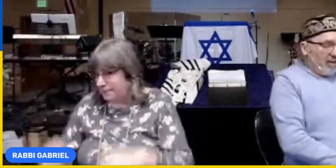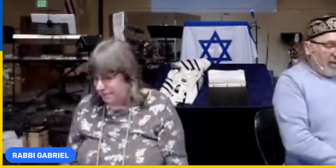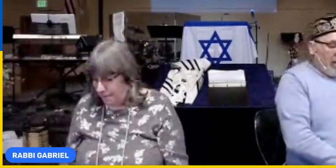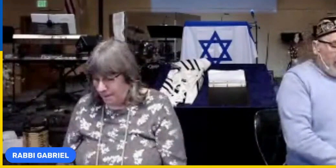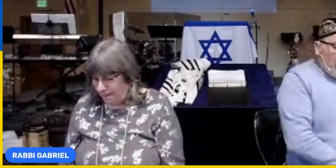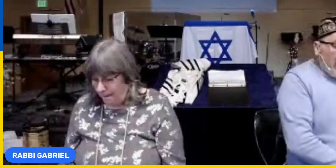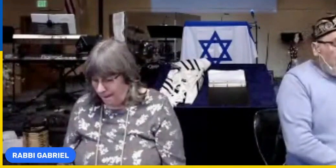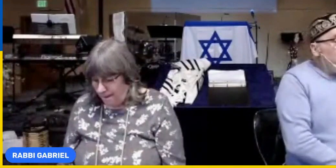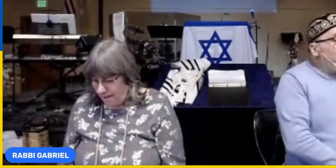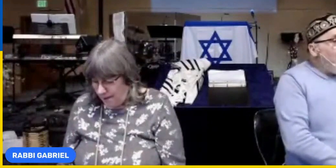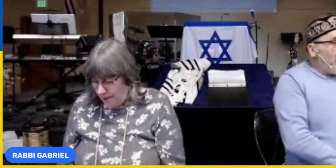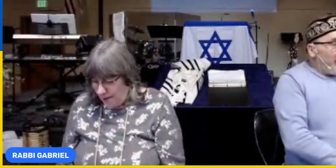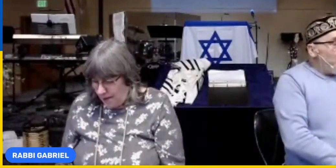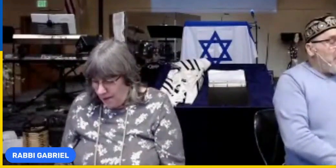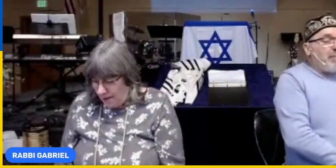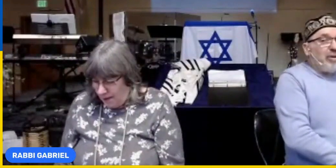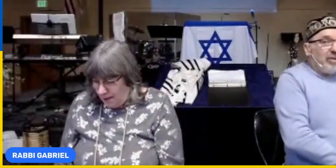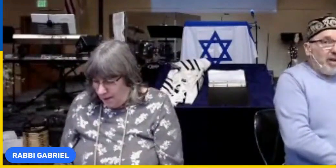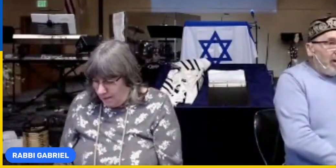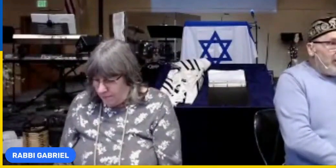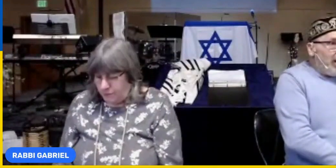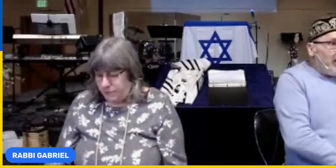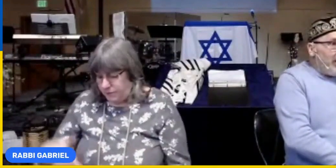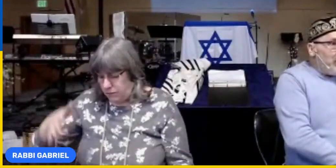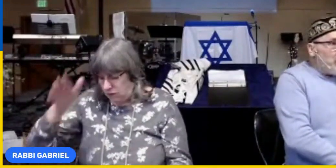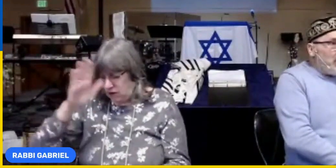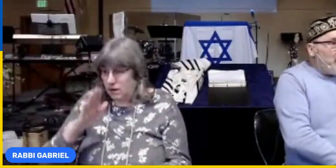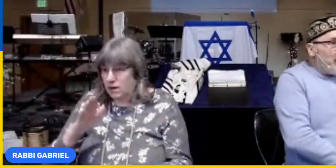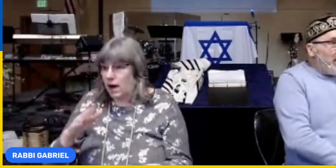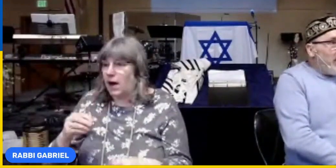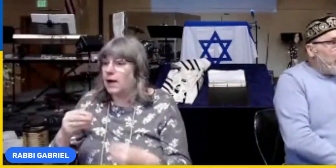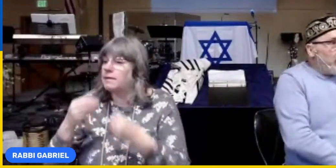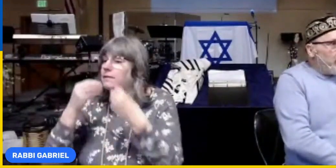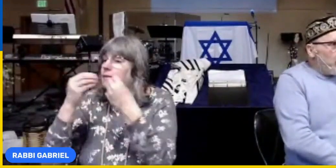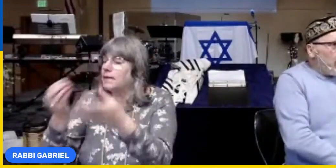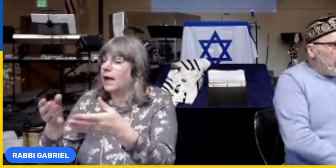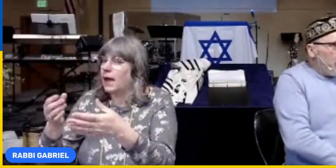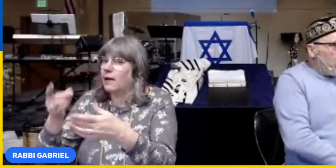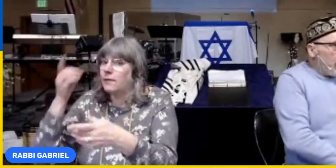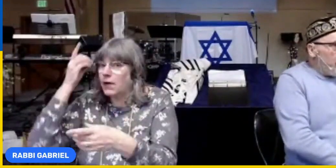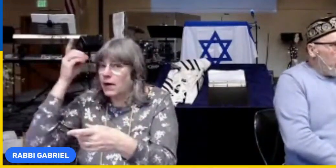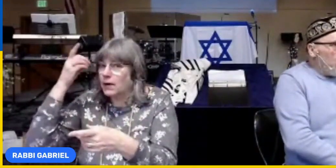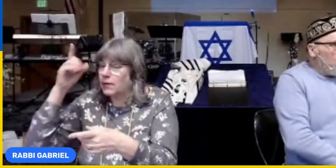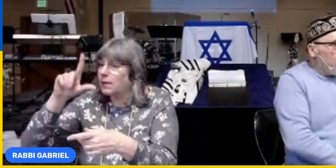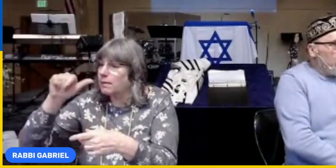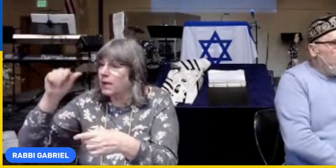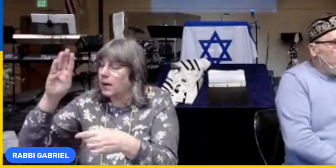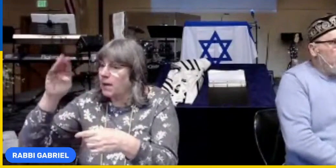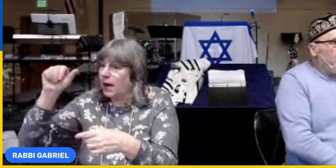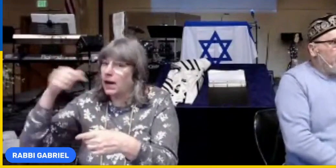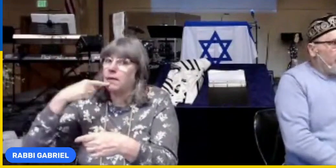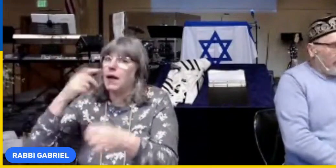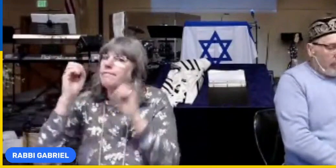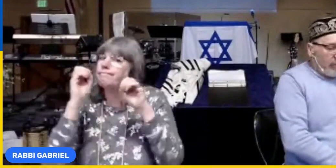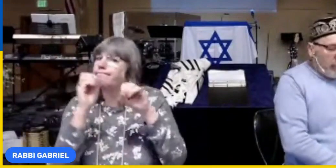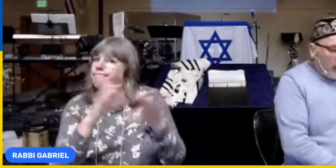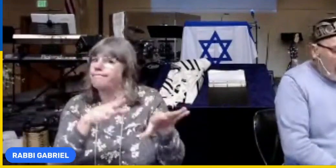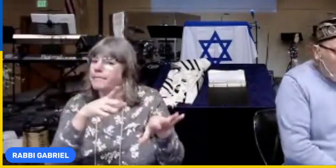rescue Jacob's family. If you remember, God gave a dream to Laban, told him, leave Jacob alone.